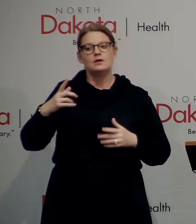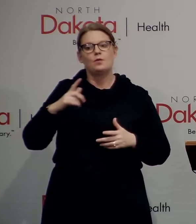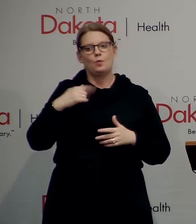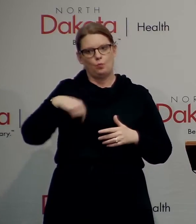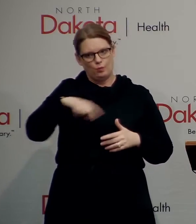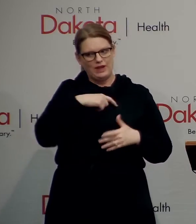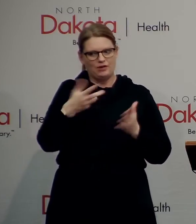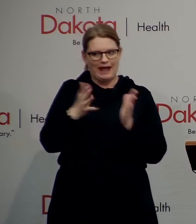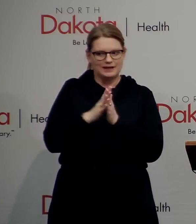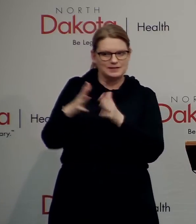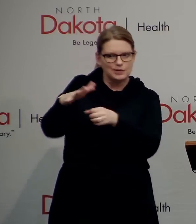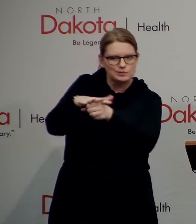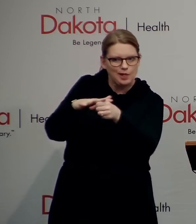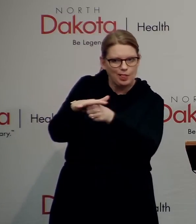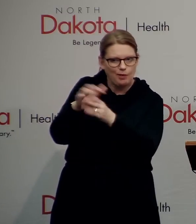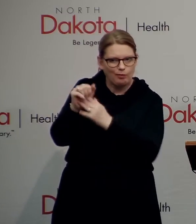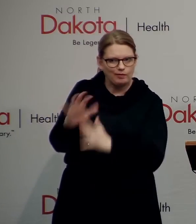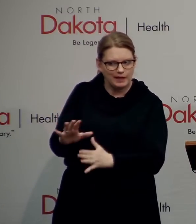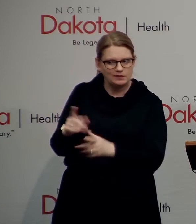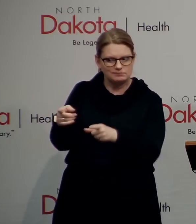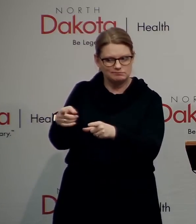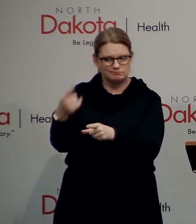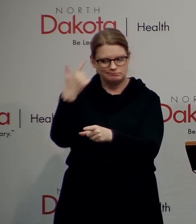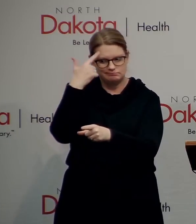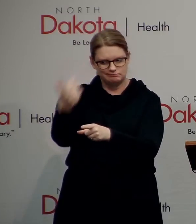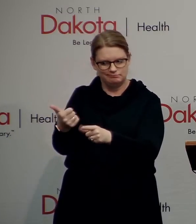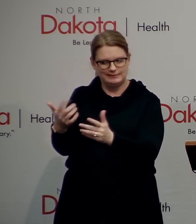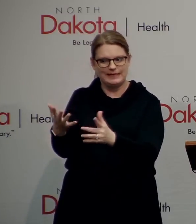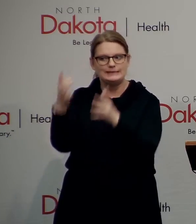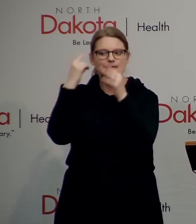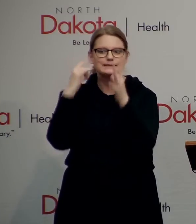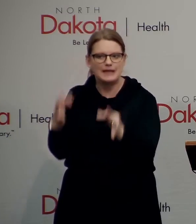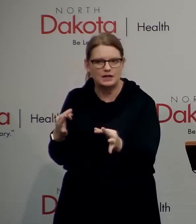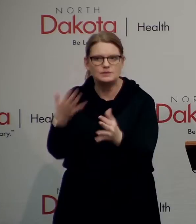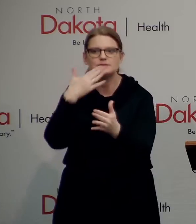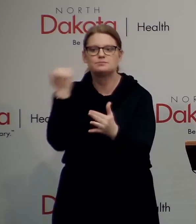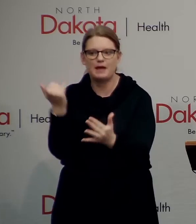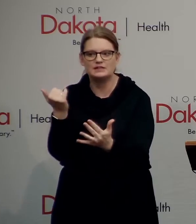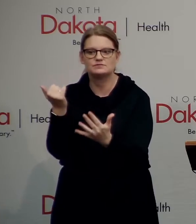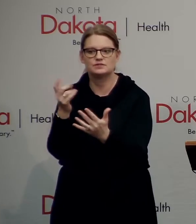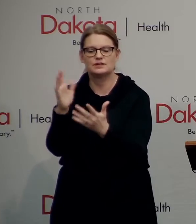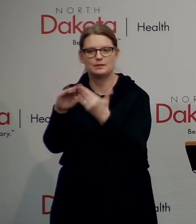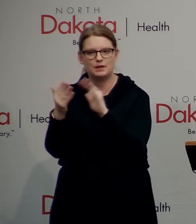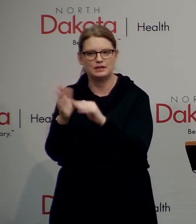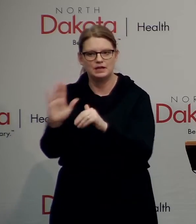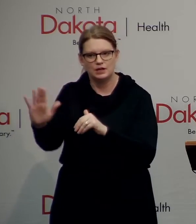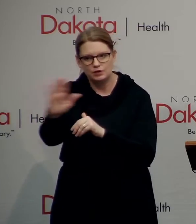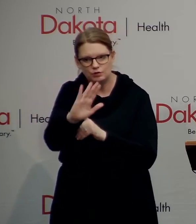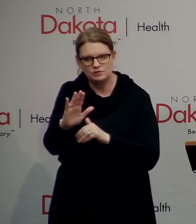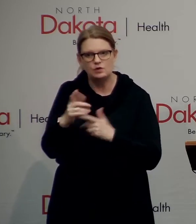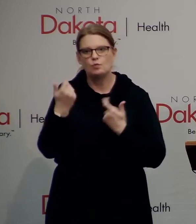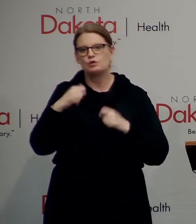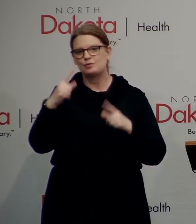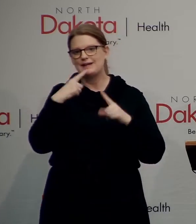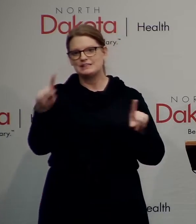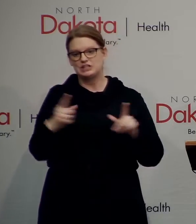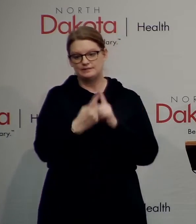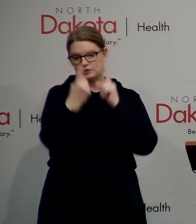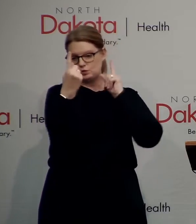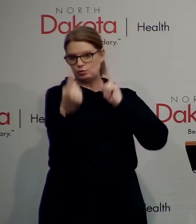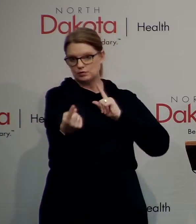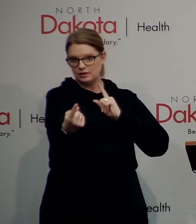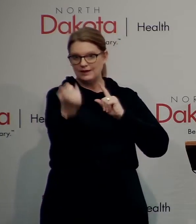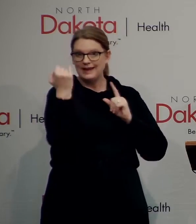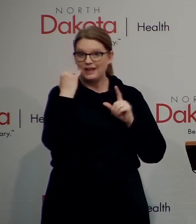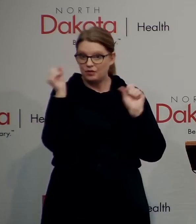leaders at all levels to step up and make the decision that's right for their community based on the guidelines. We're trying to achieve social distancing, and if you can